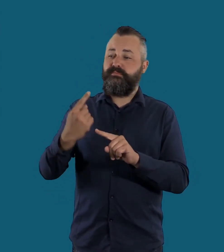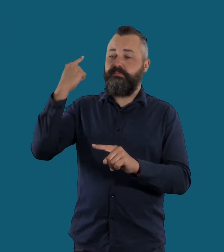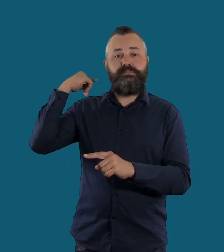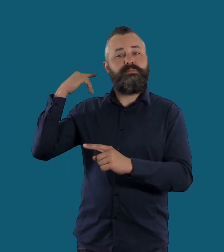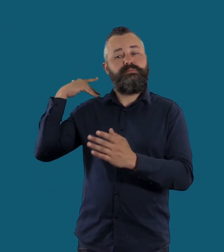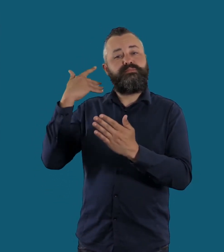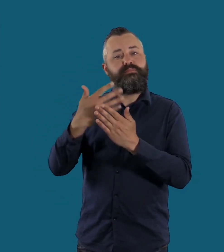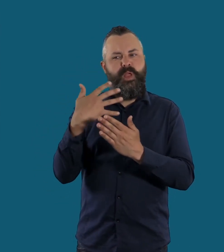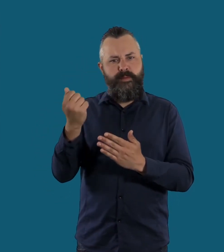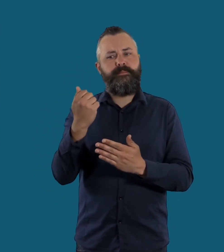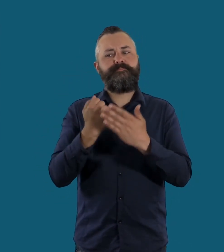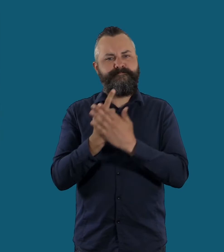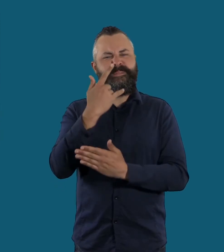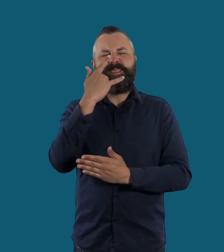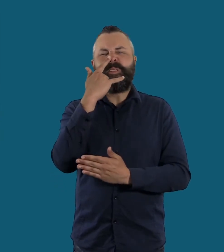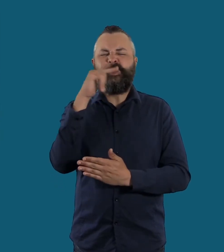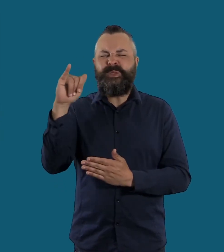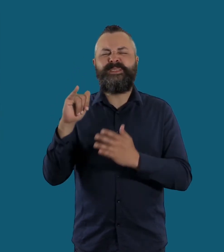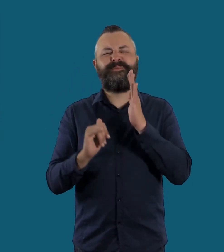Australia has a history of large and devastating bushfires,